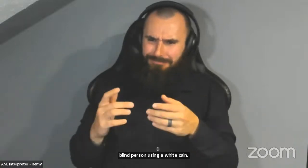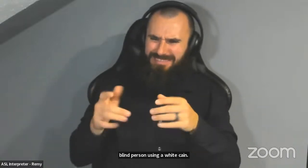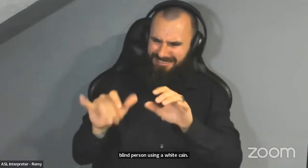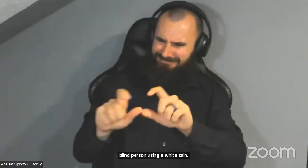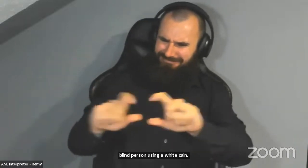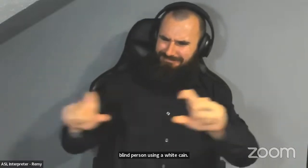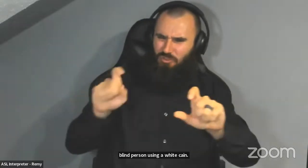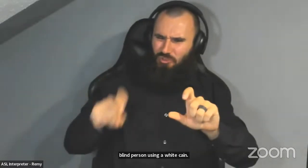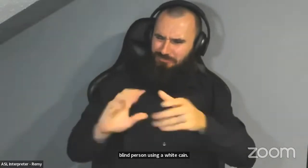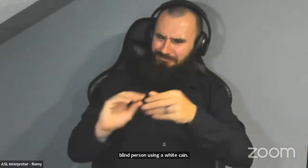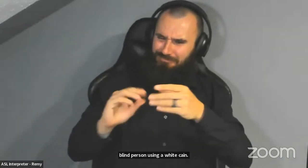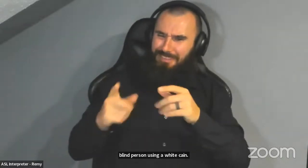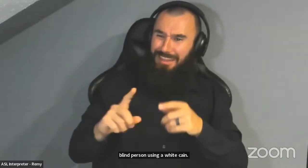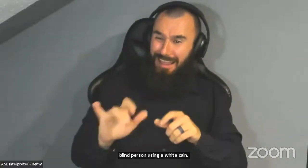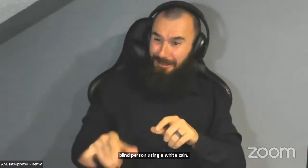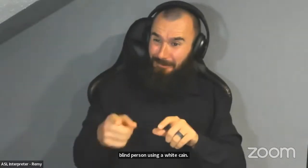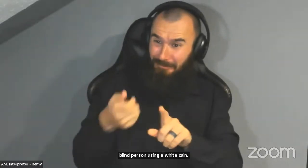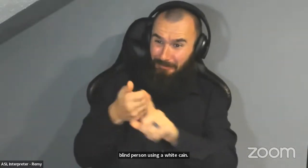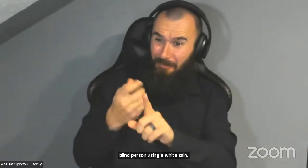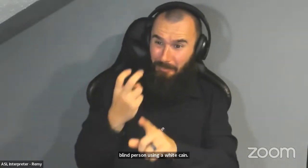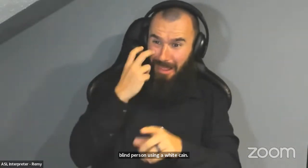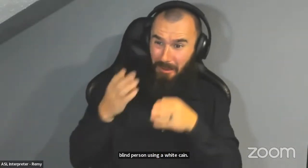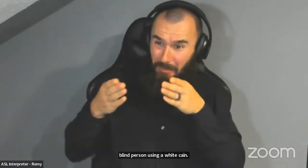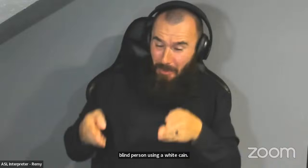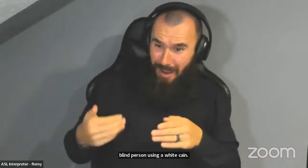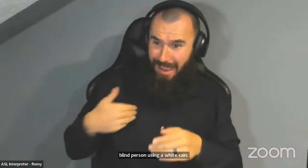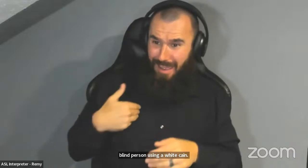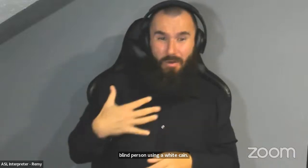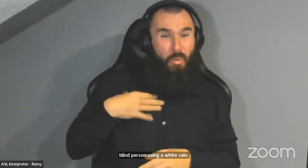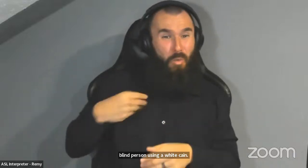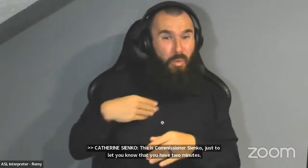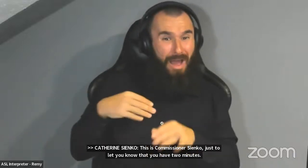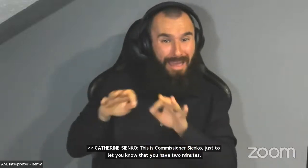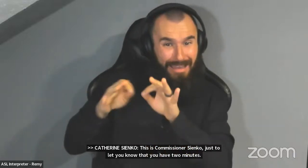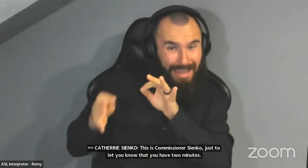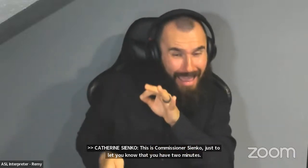cane, or somebody